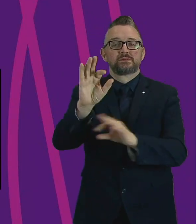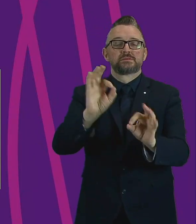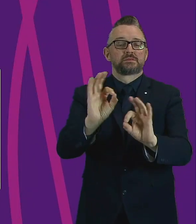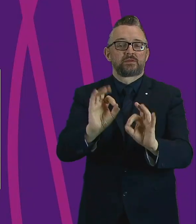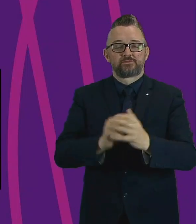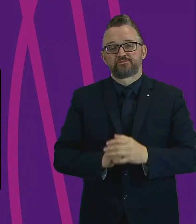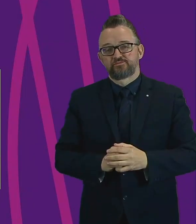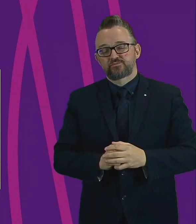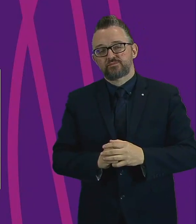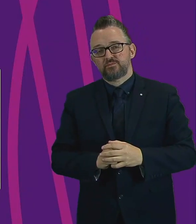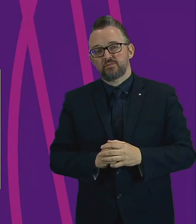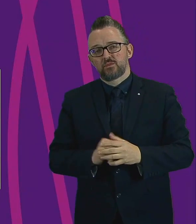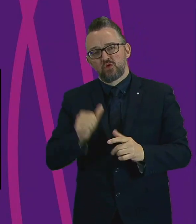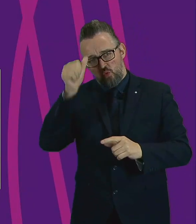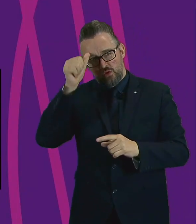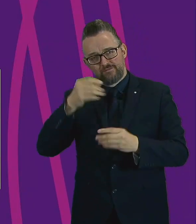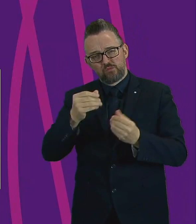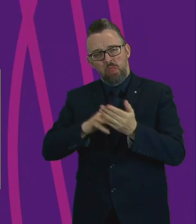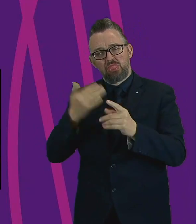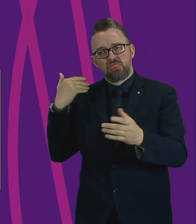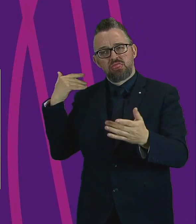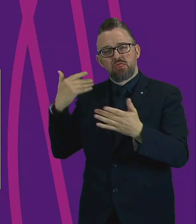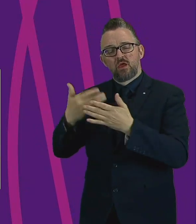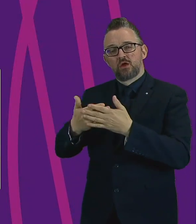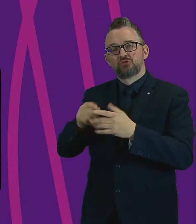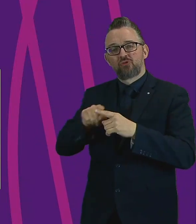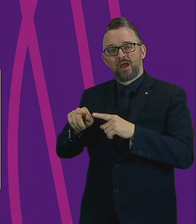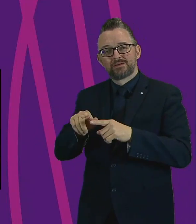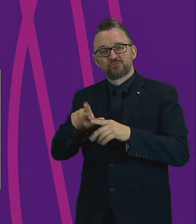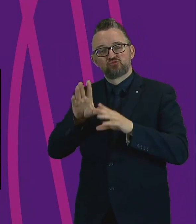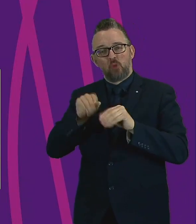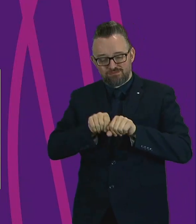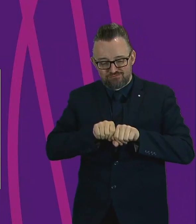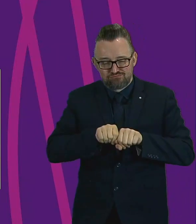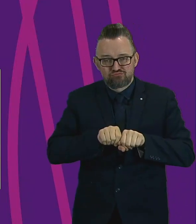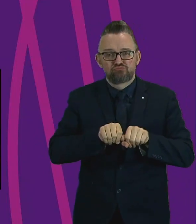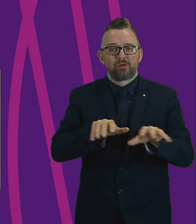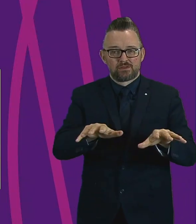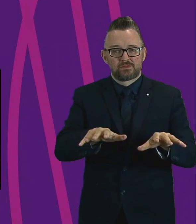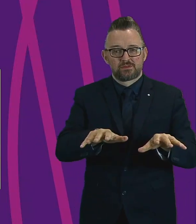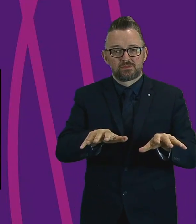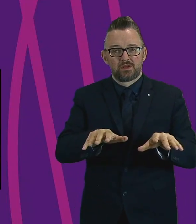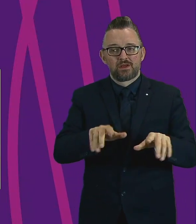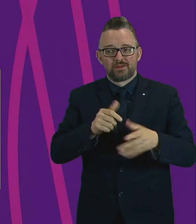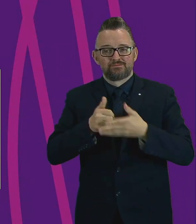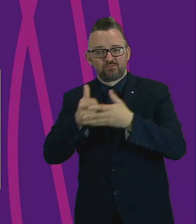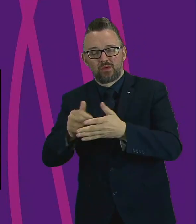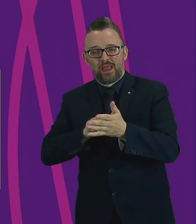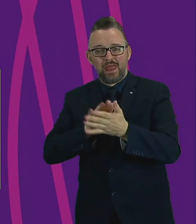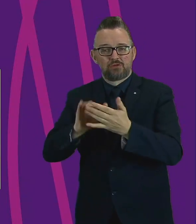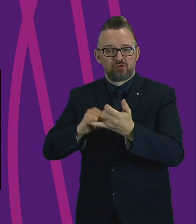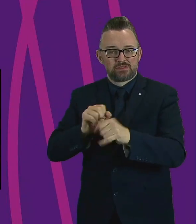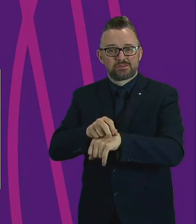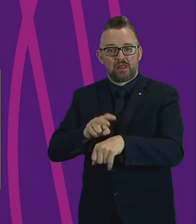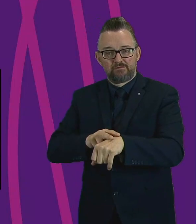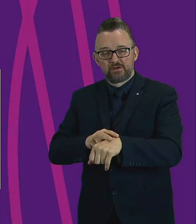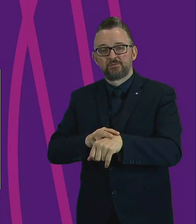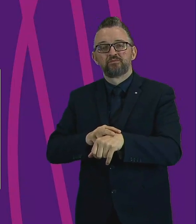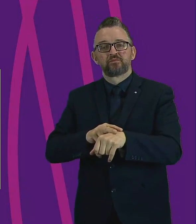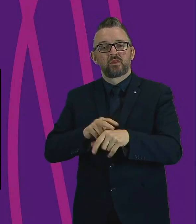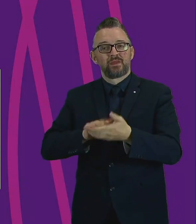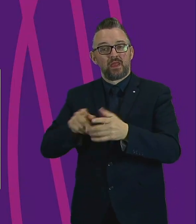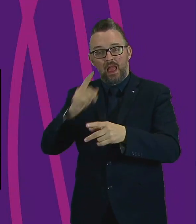know our focus over the past few months has been to suppress the outbreak, and the vast majority of our NHS staff and resources have been deployed to